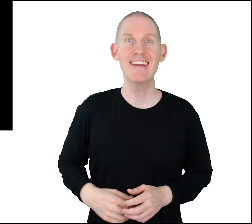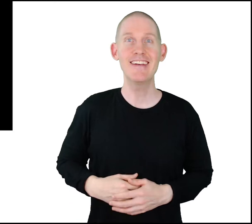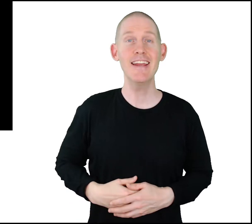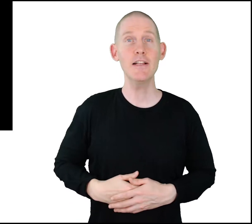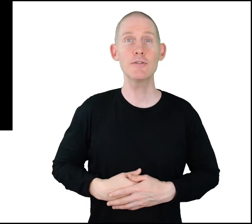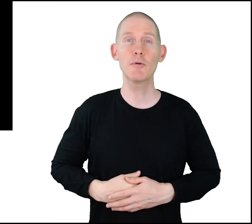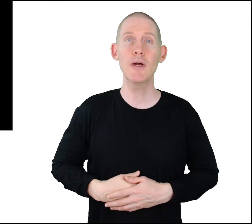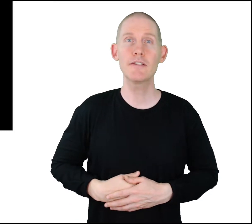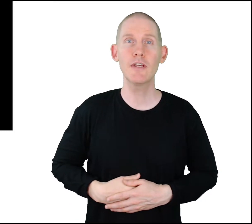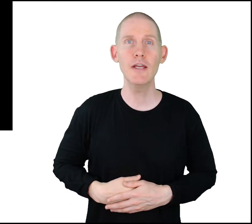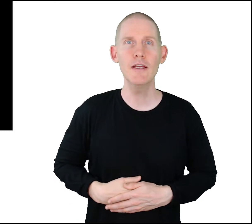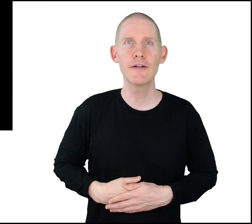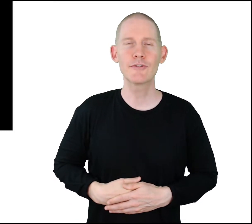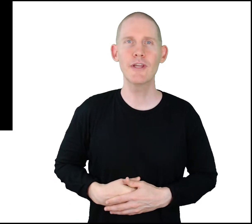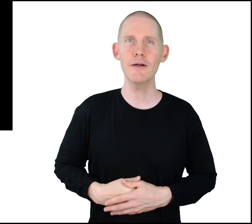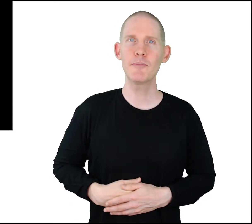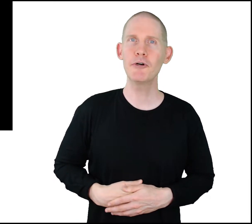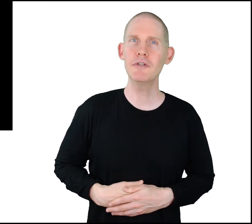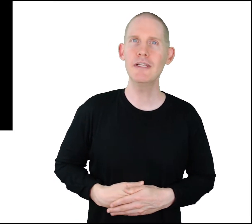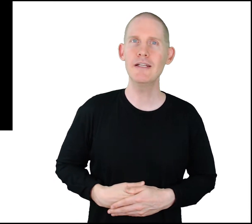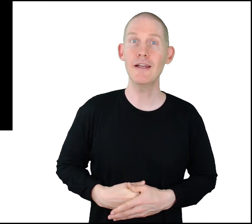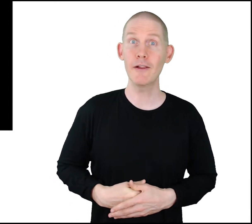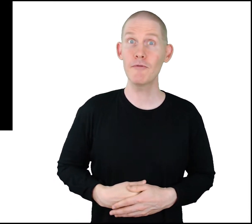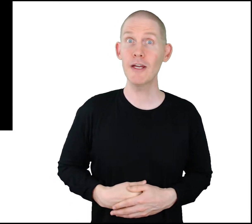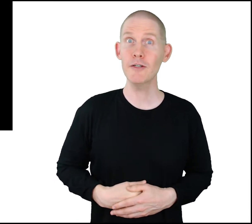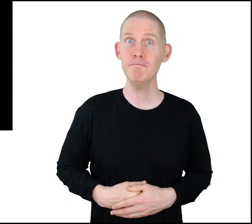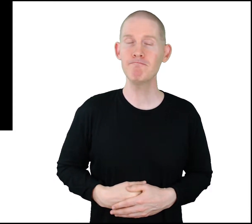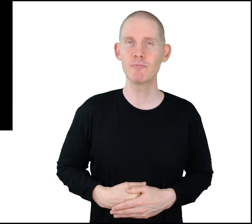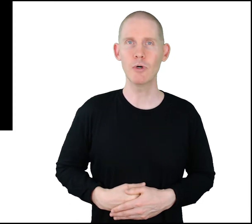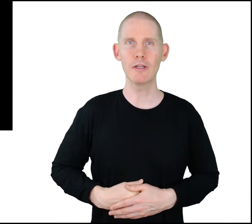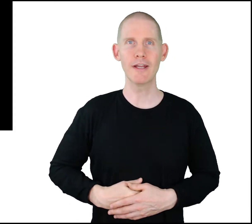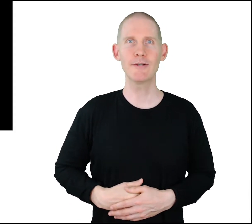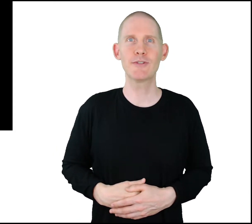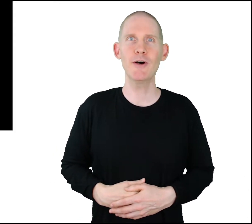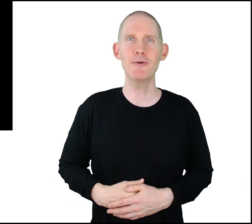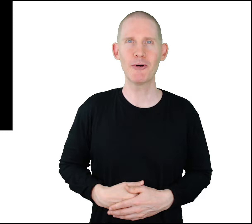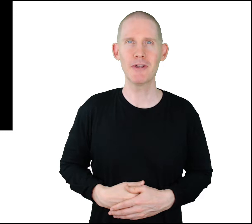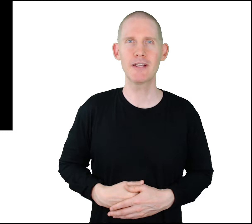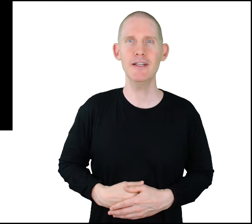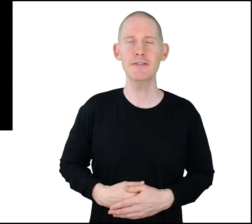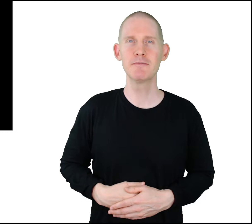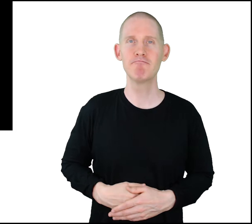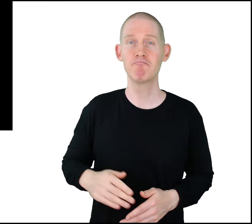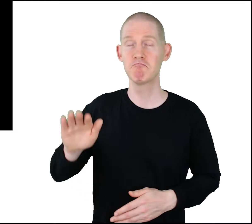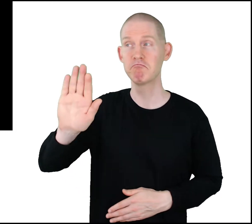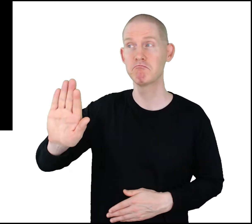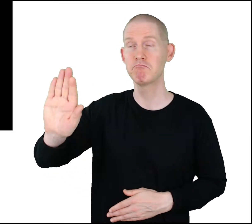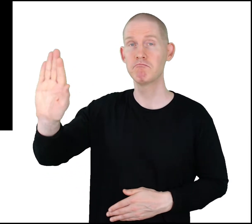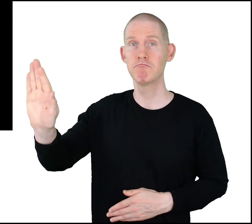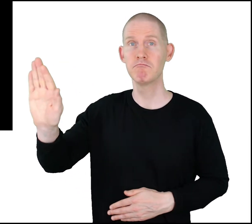In English, we might say, does their building need an elevator? Well, in ASL, we'll go like this.